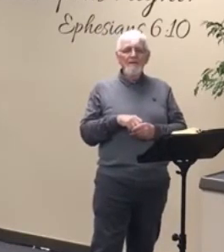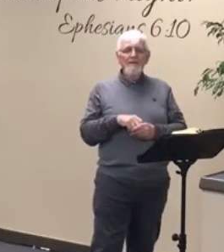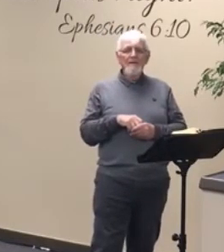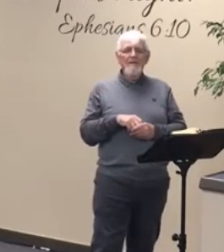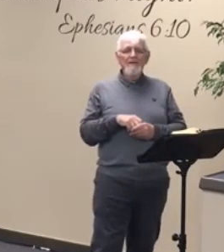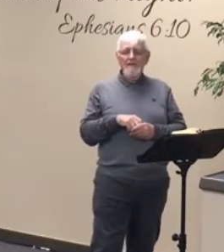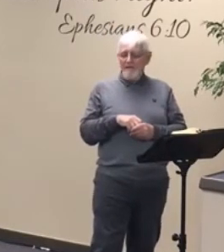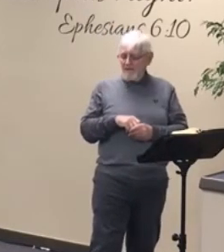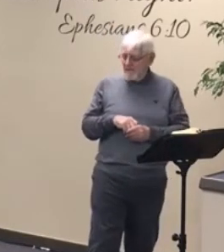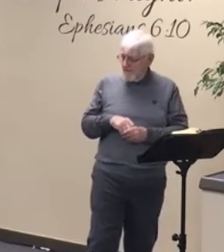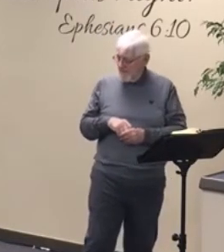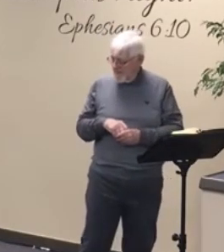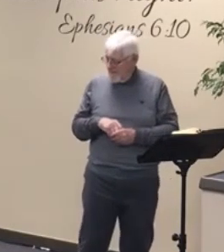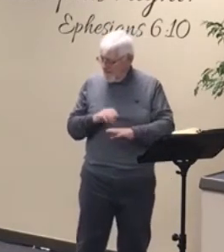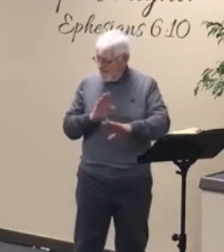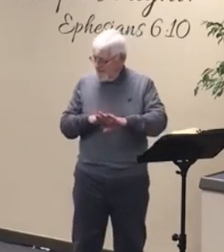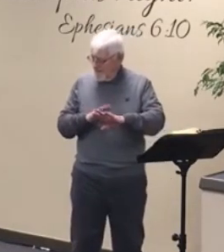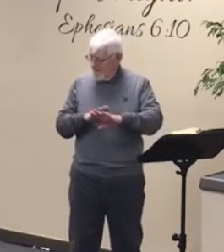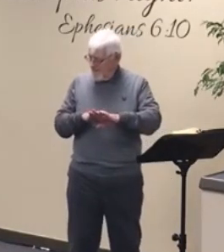Watch out for that